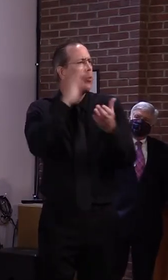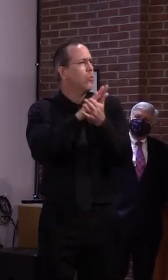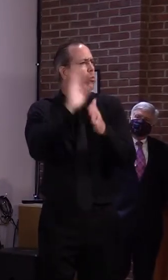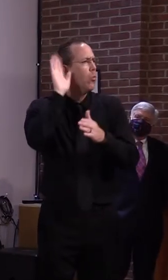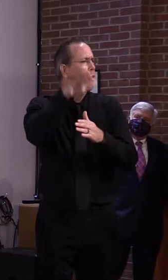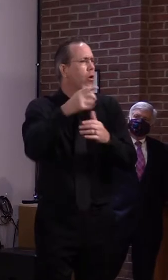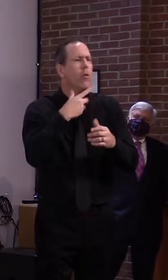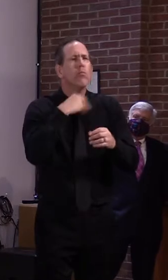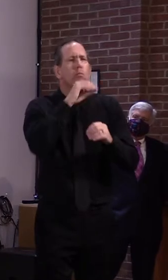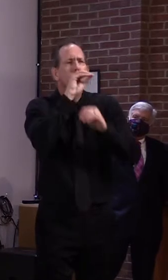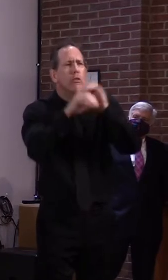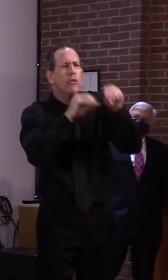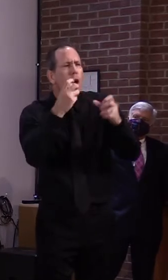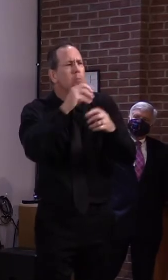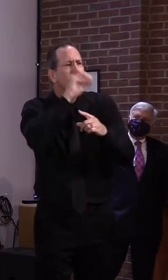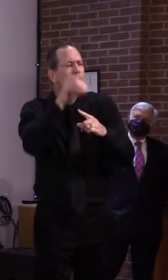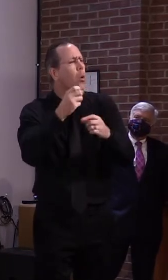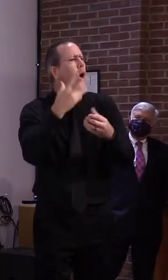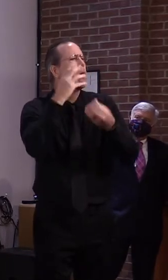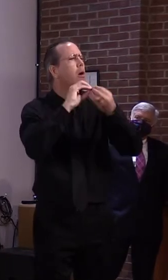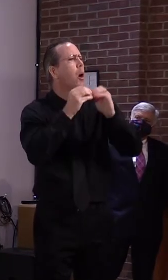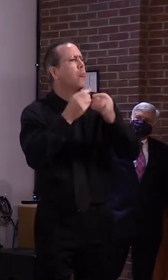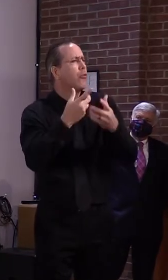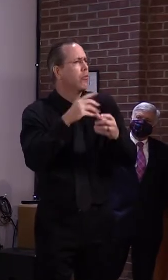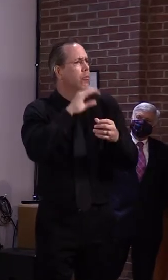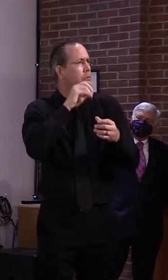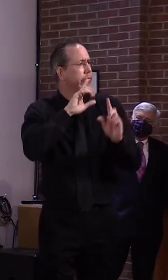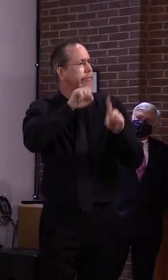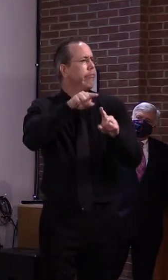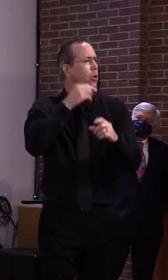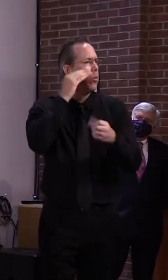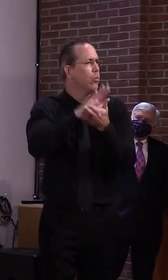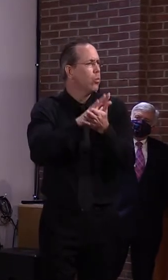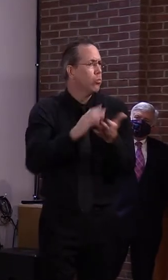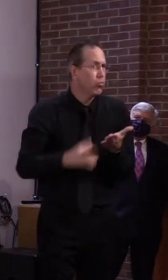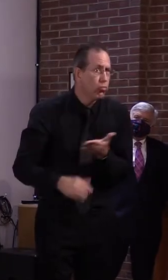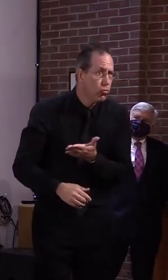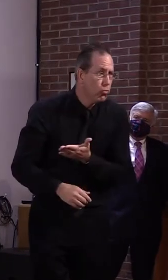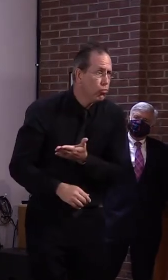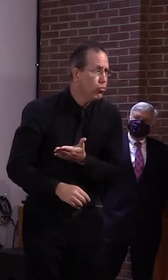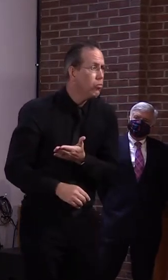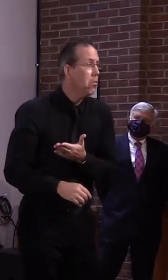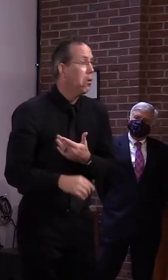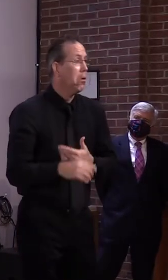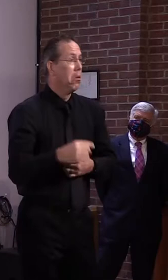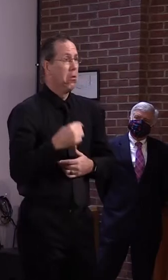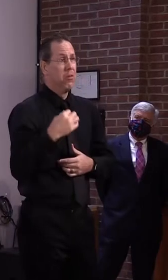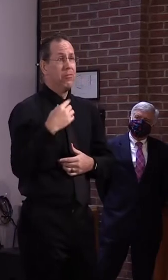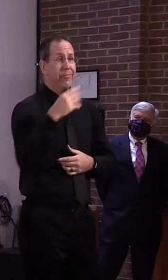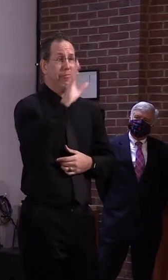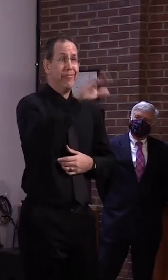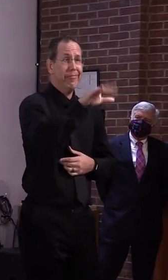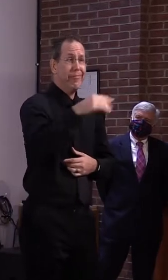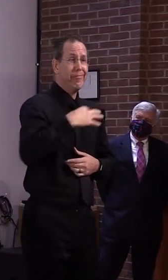have sort of a bit of a log jam. So in the end, I expect the increase to be about 100% increase over last year.